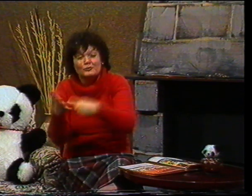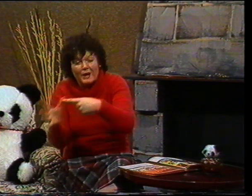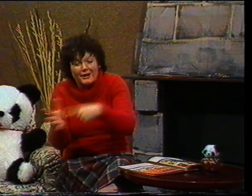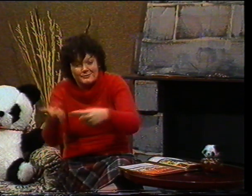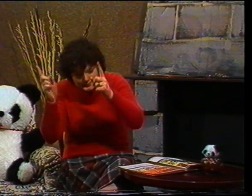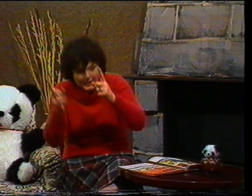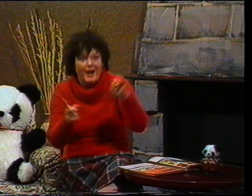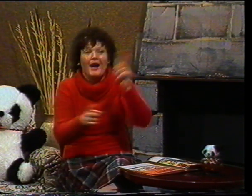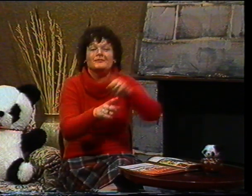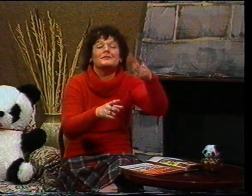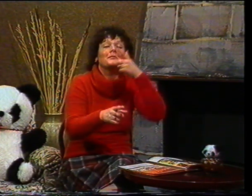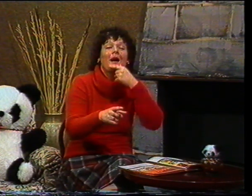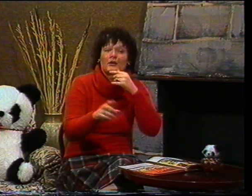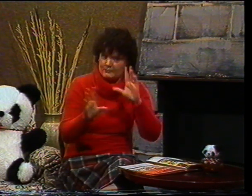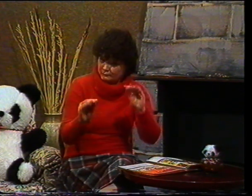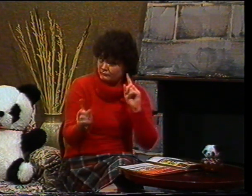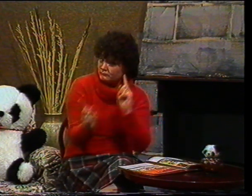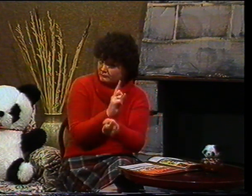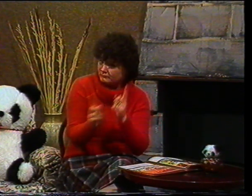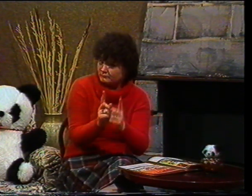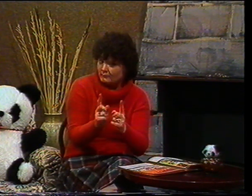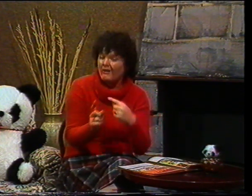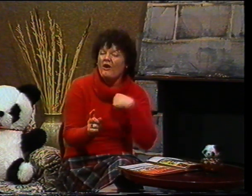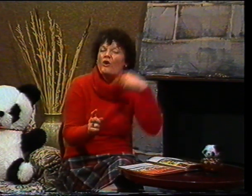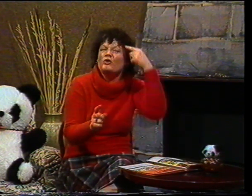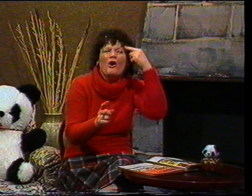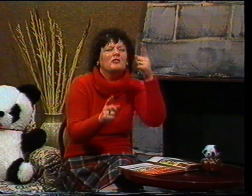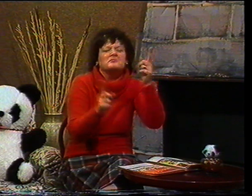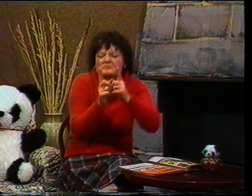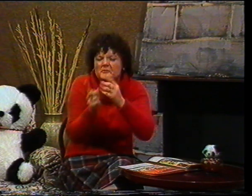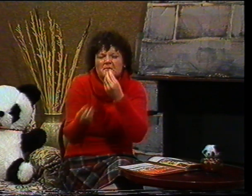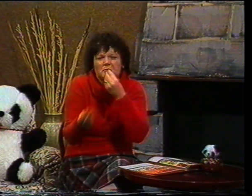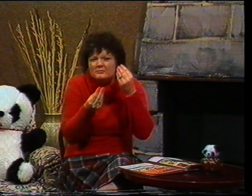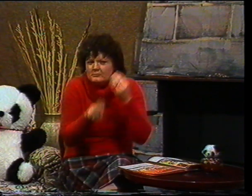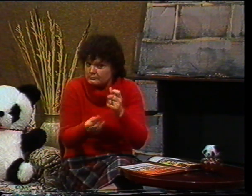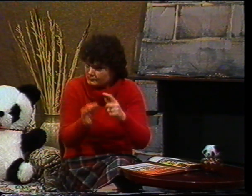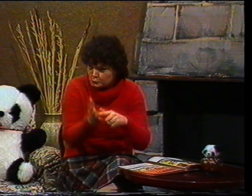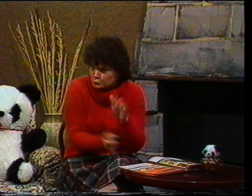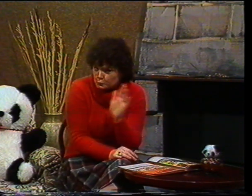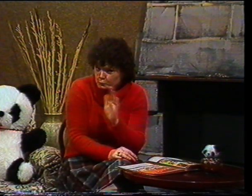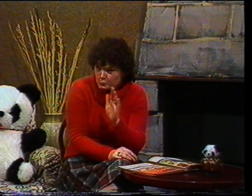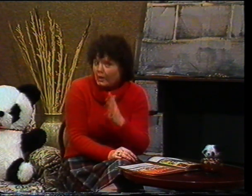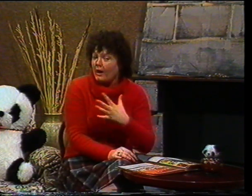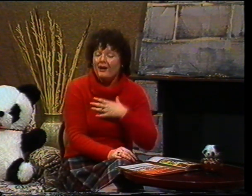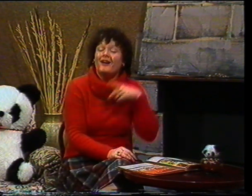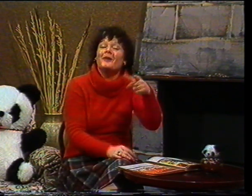the big rat and the man had talked. I thought they were only talking about the food, but